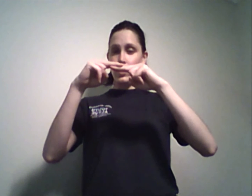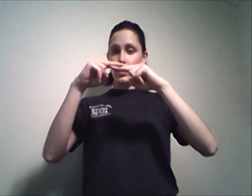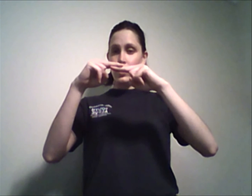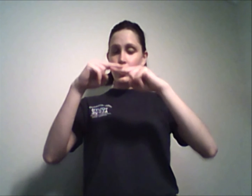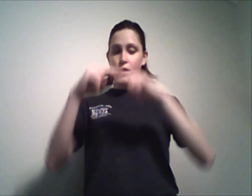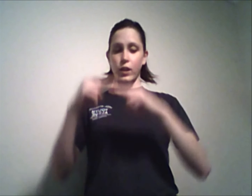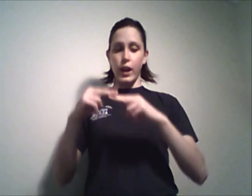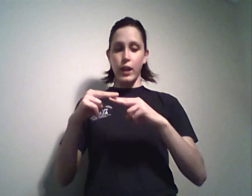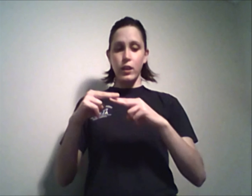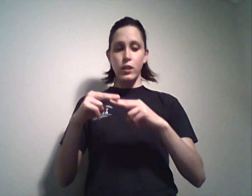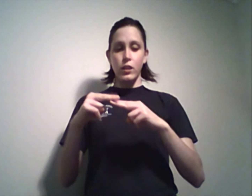Okay?